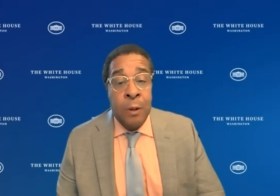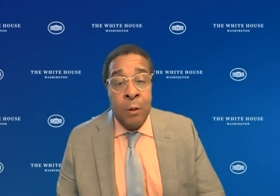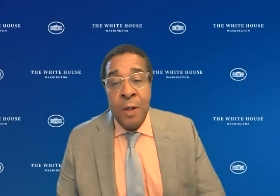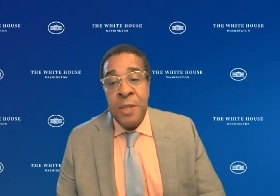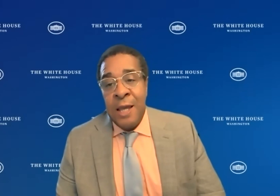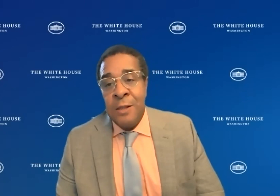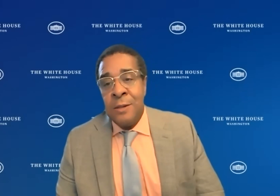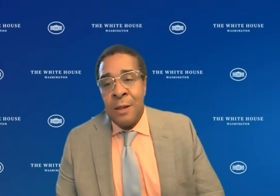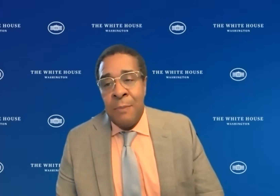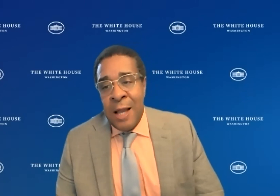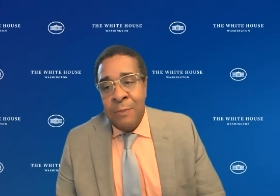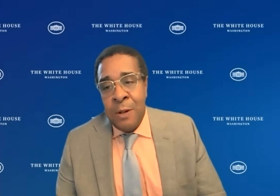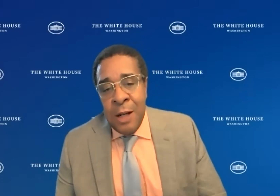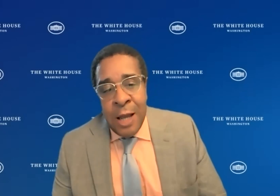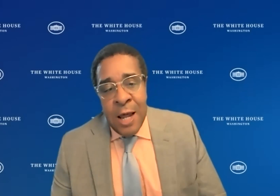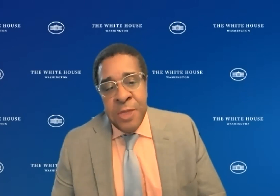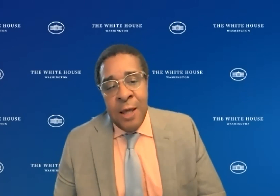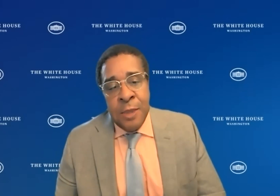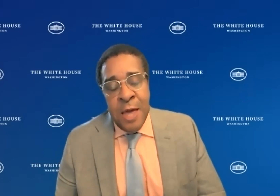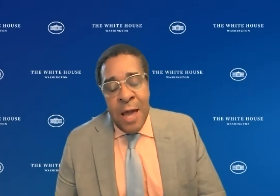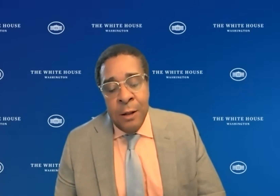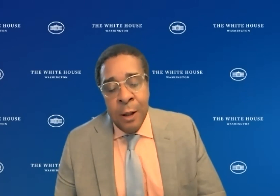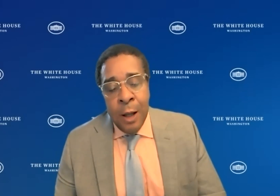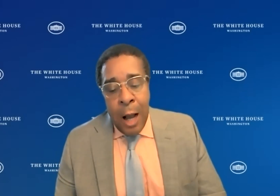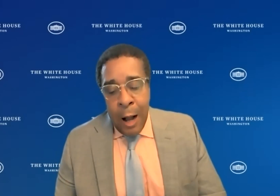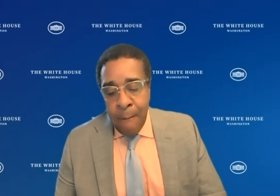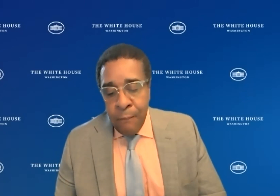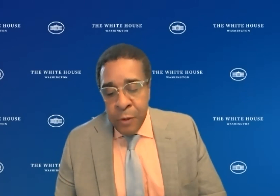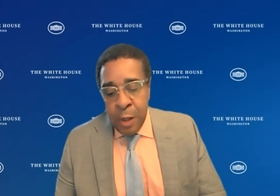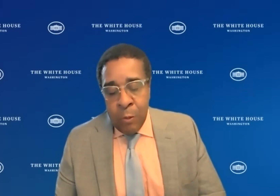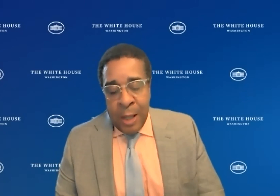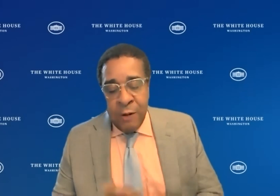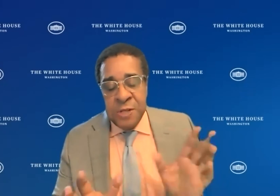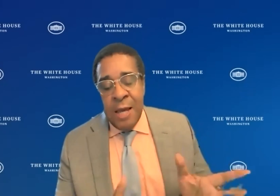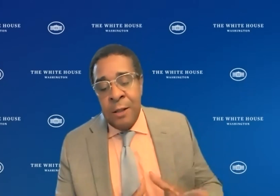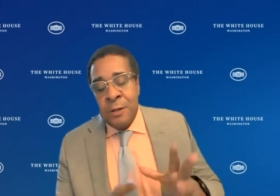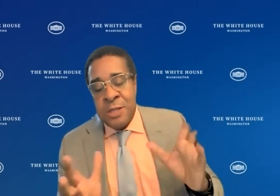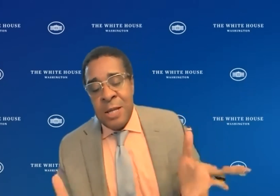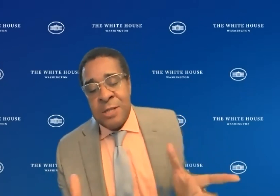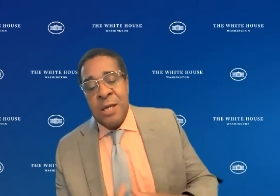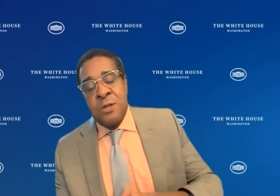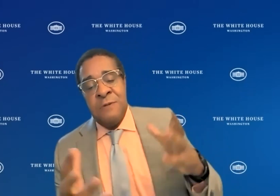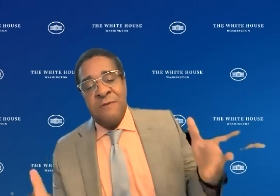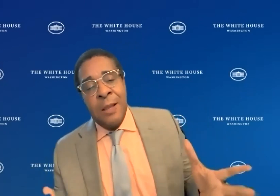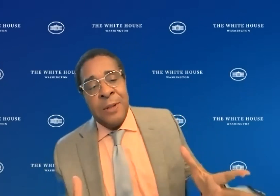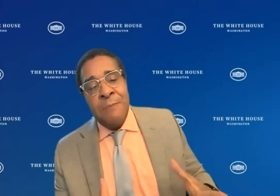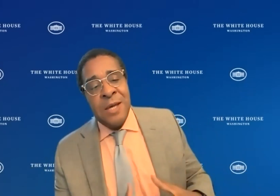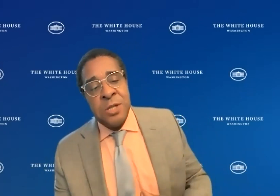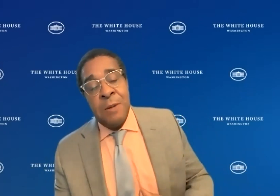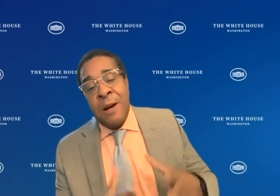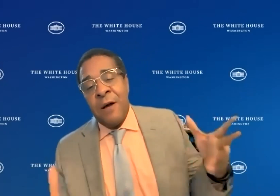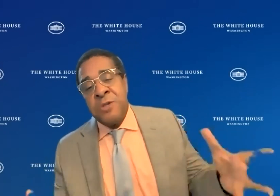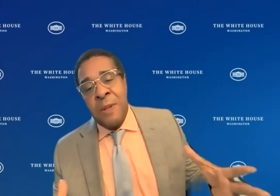and available within the Black community. And I think that, like you said, the CDC sort of